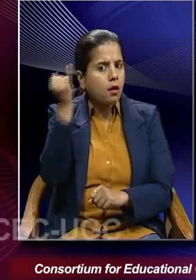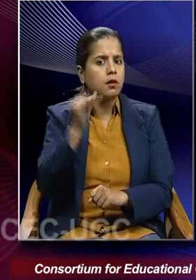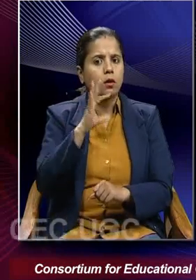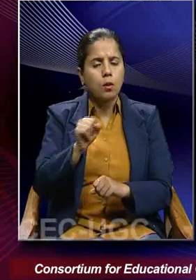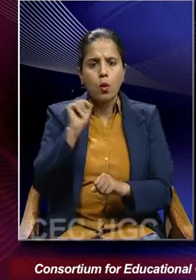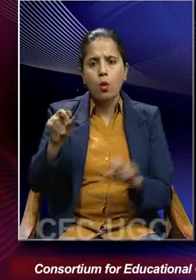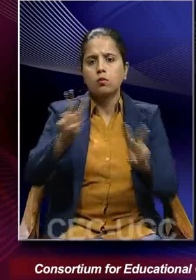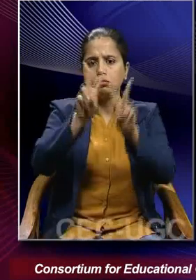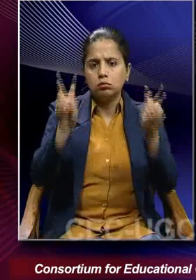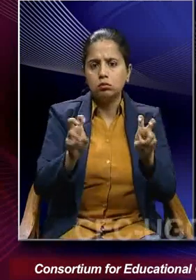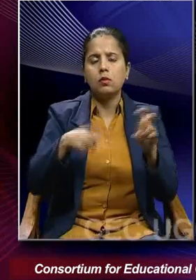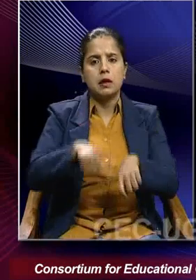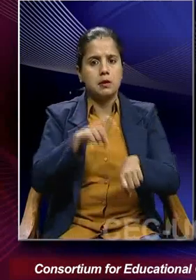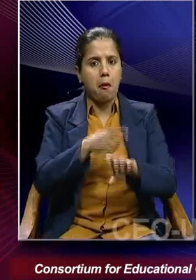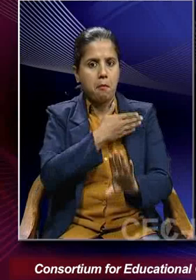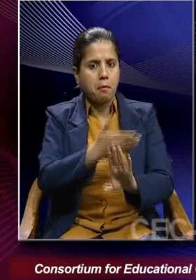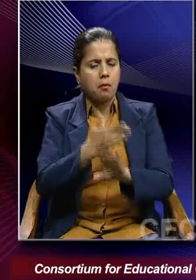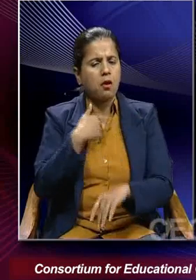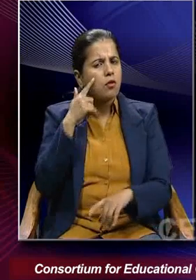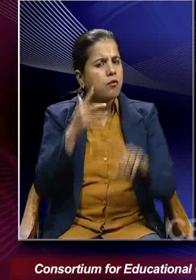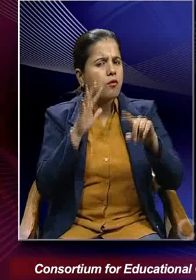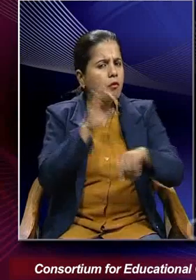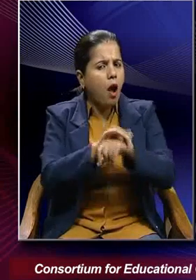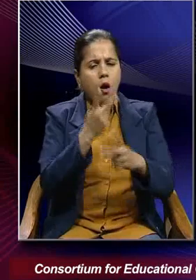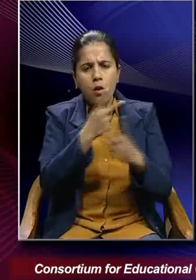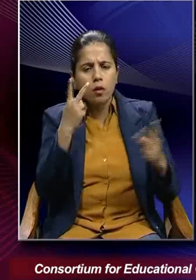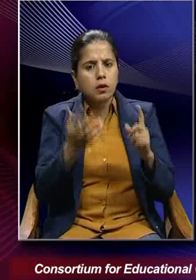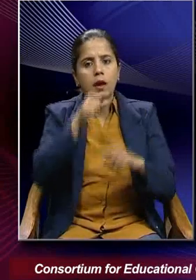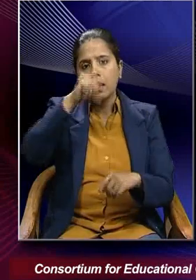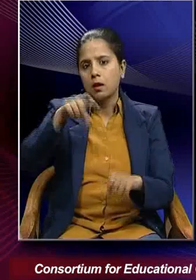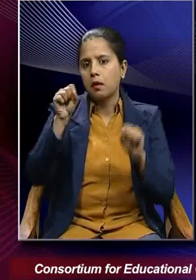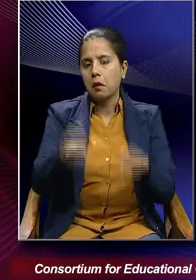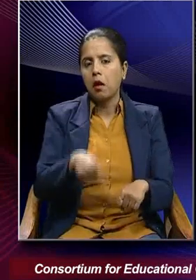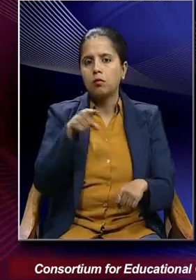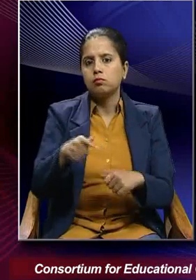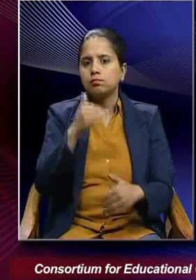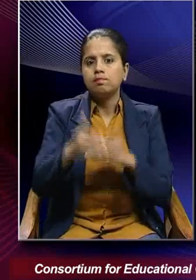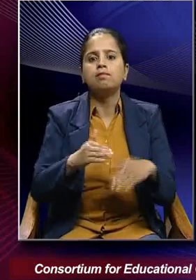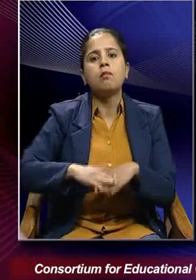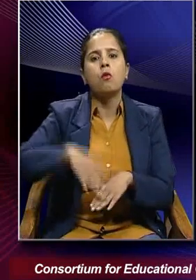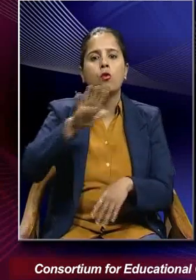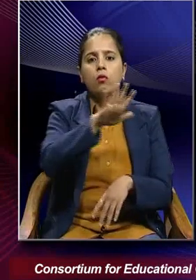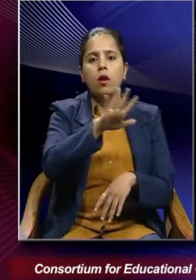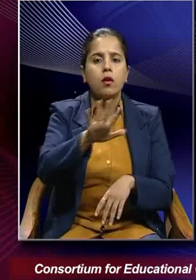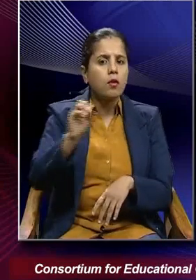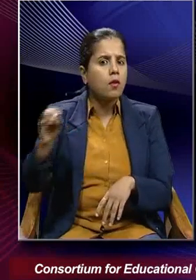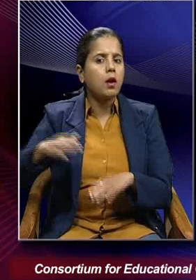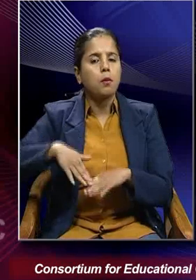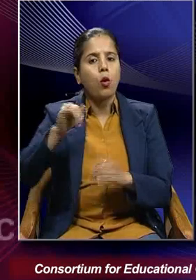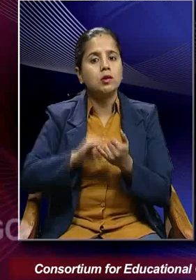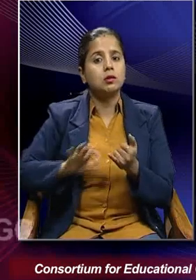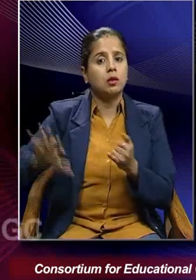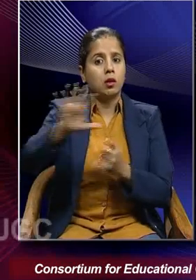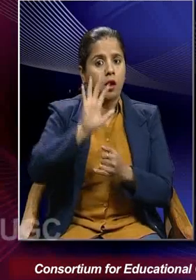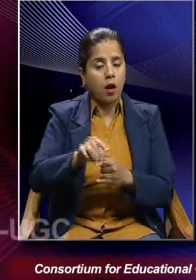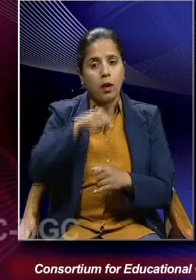particular arena and time, we find that India was able to integrate more than 550 states